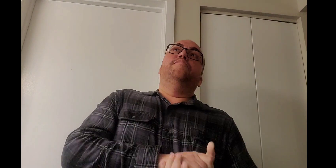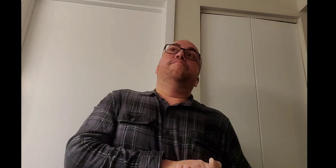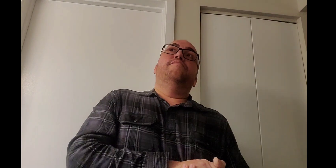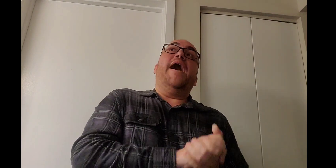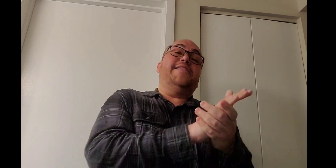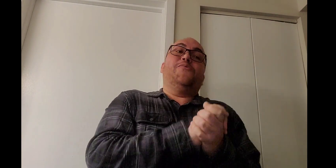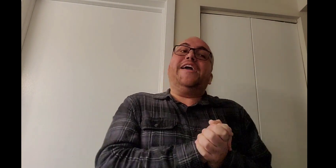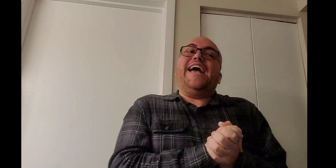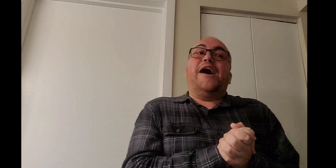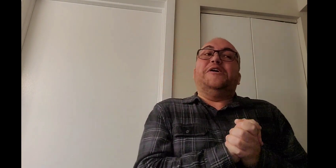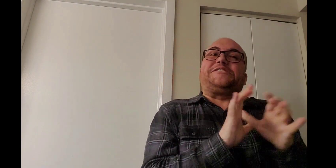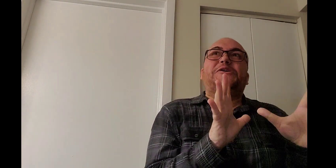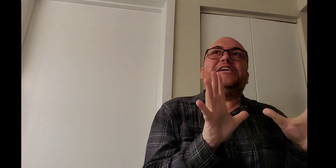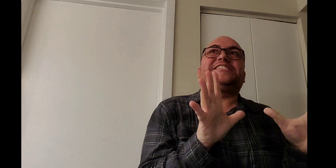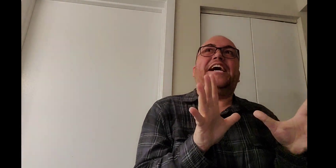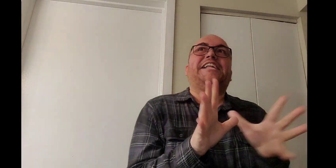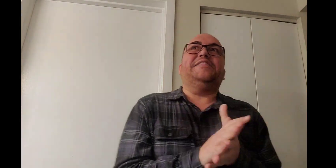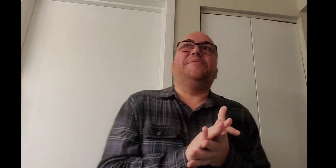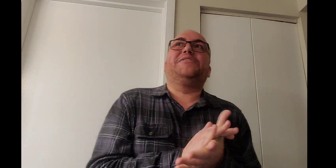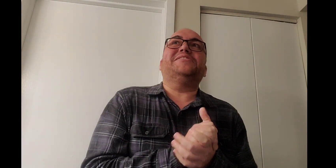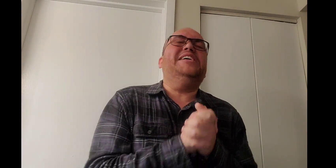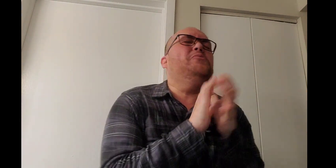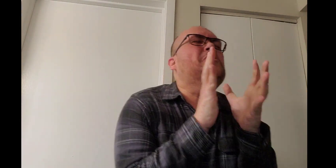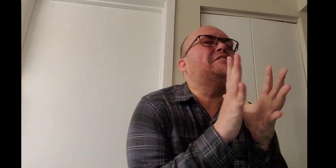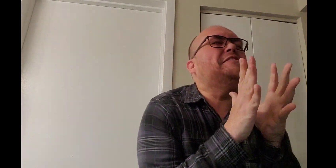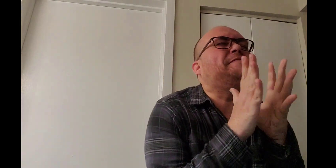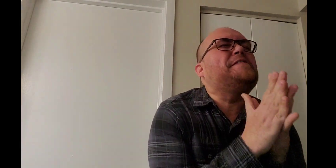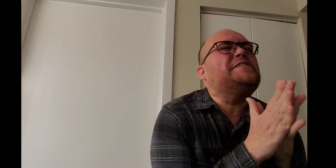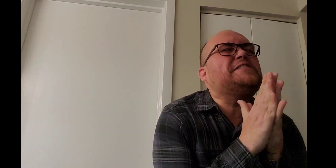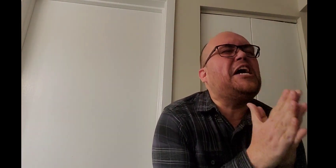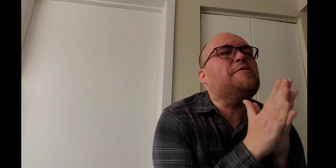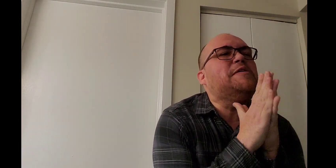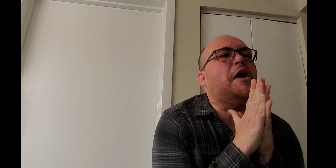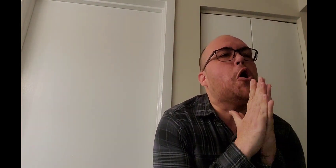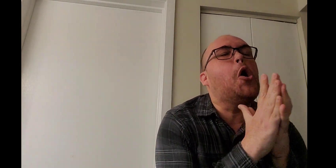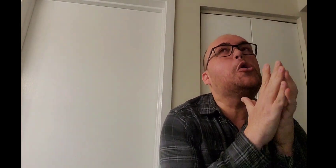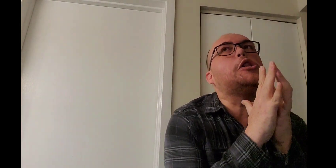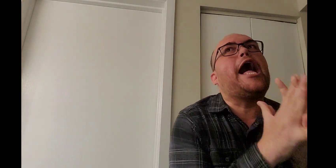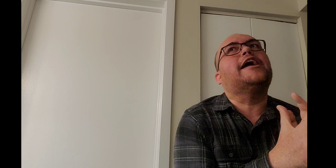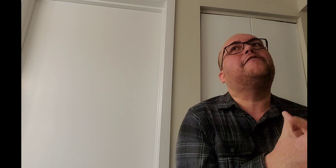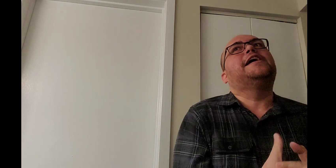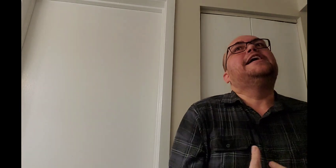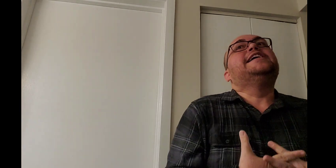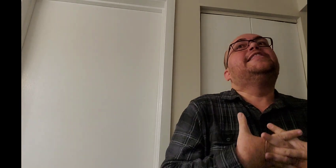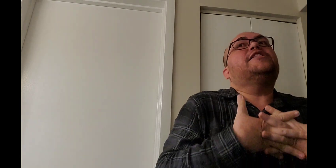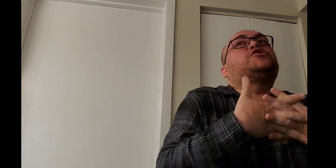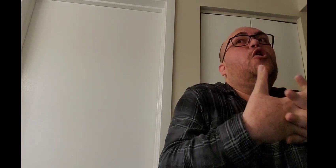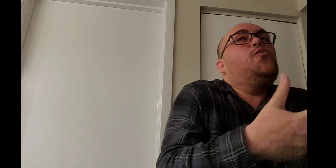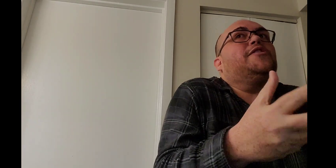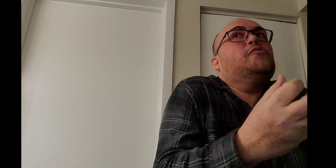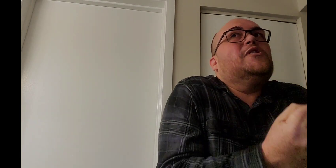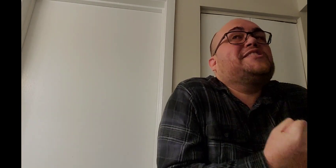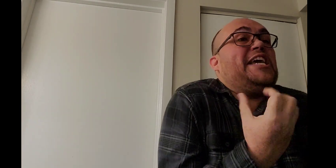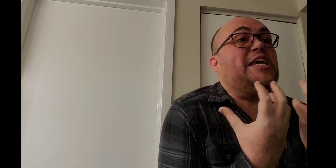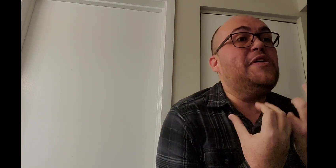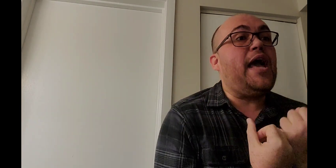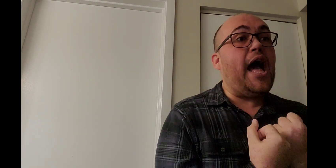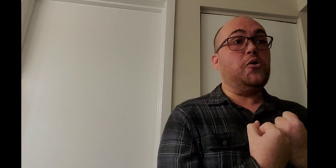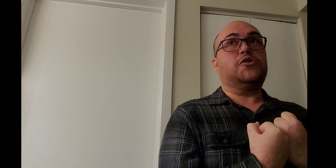by the way i was so excited because it was the first time in my whole life that someone was checking me out